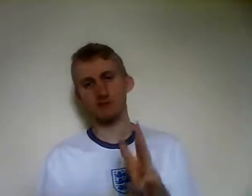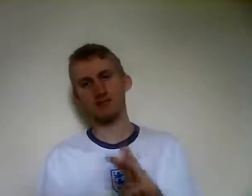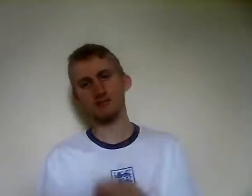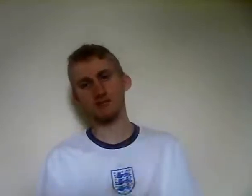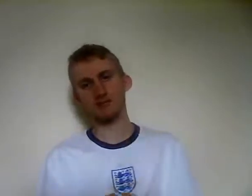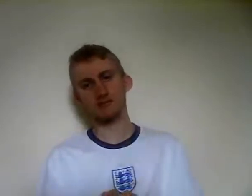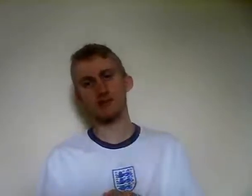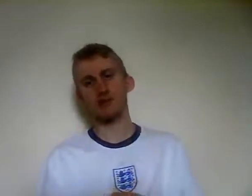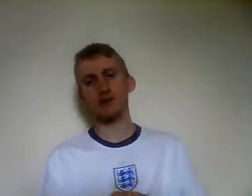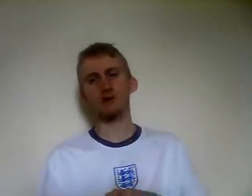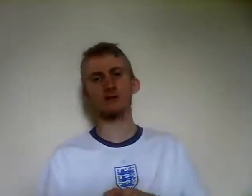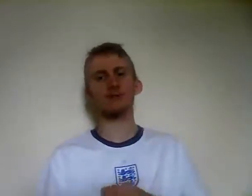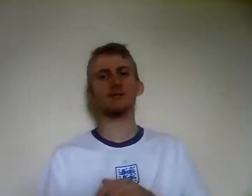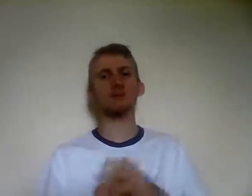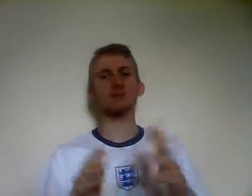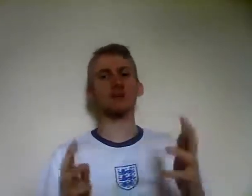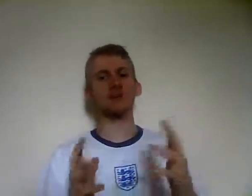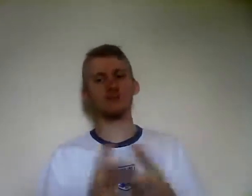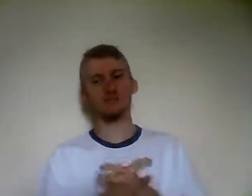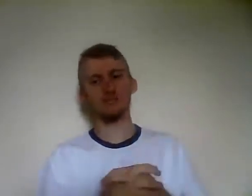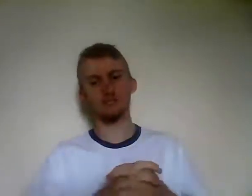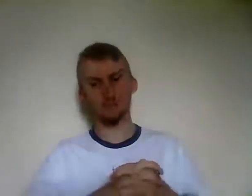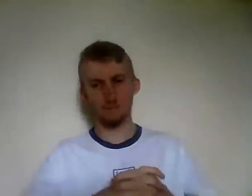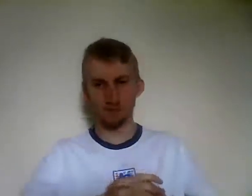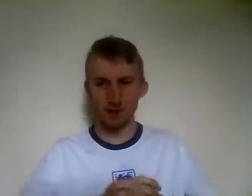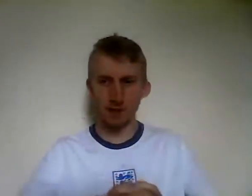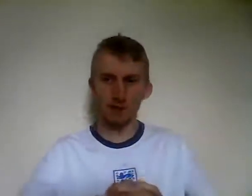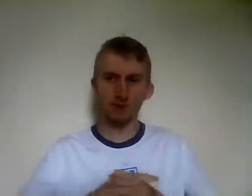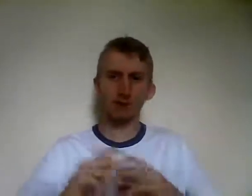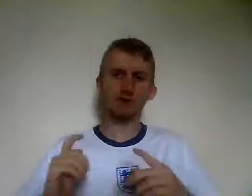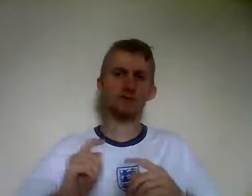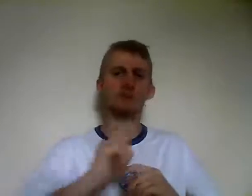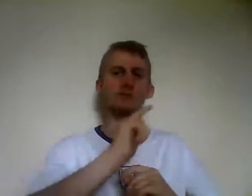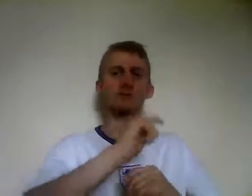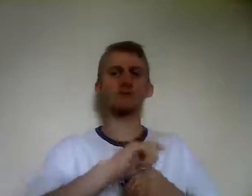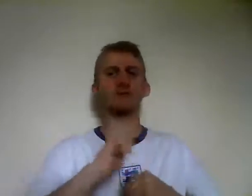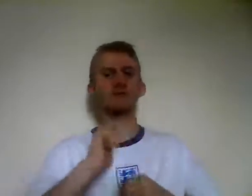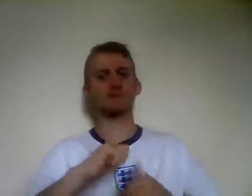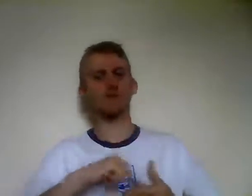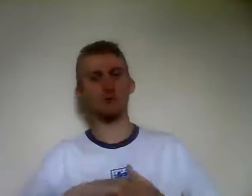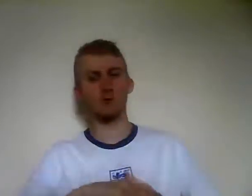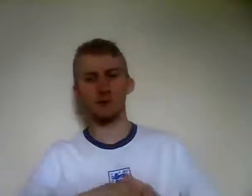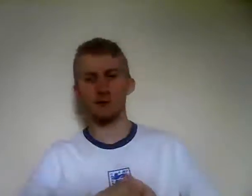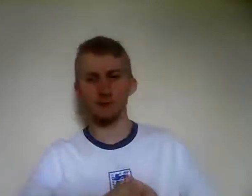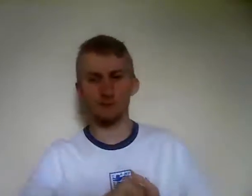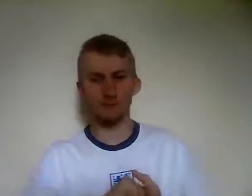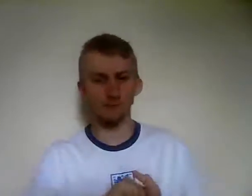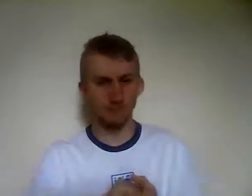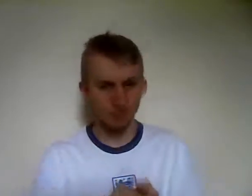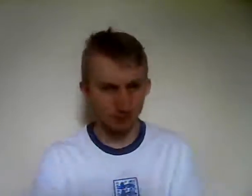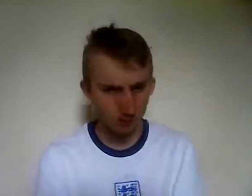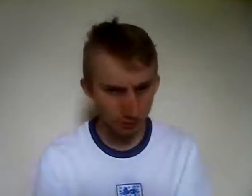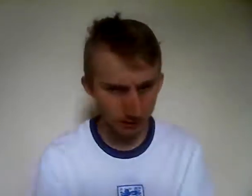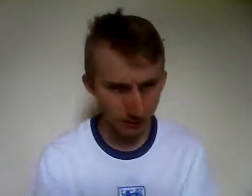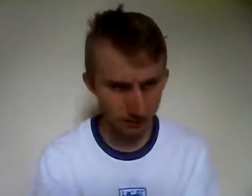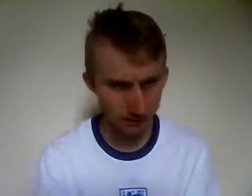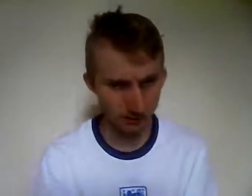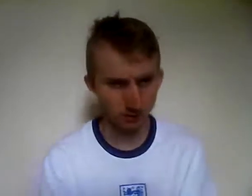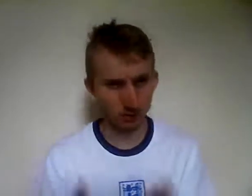days later on a deal until the end of the season. Following an upturn in the club's form, with Crawley losing just 2